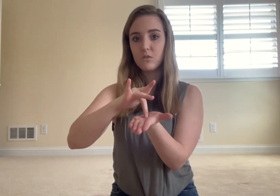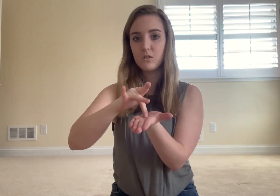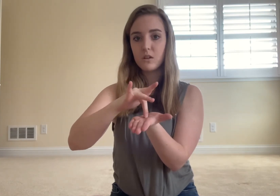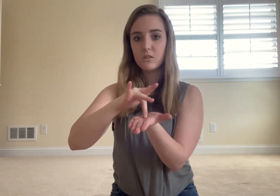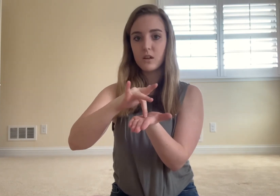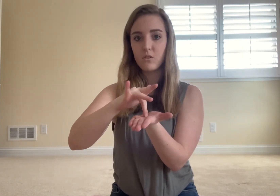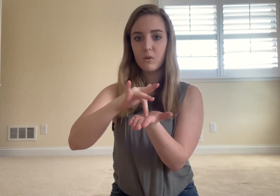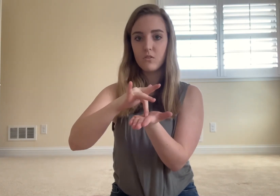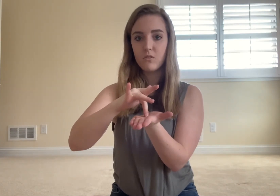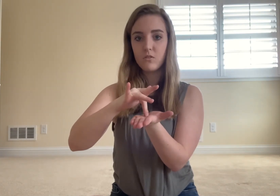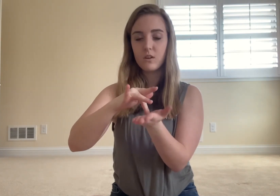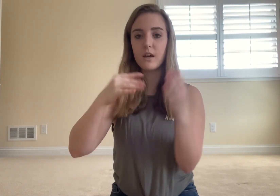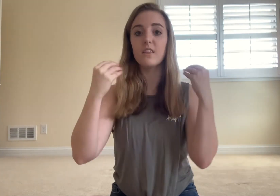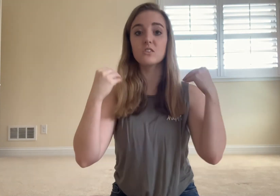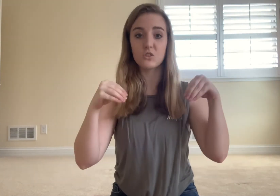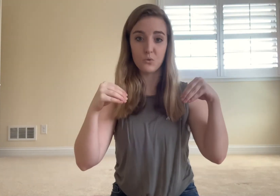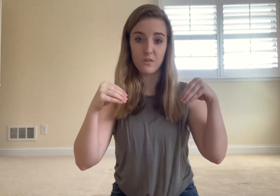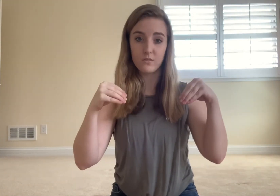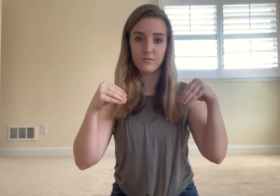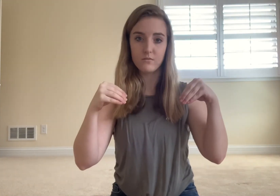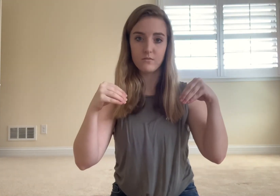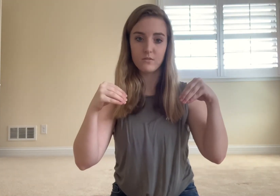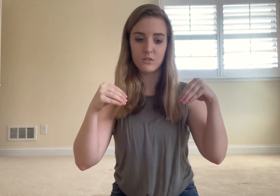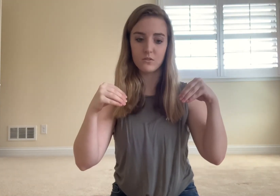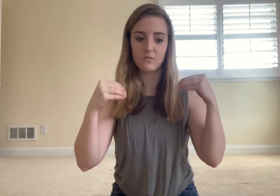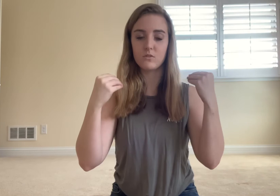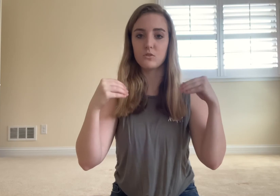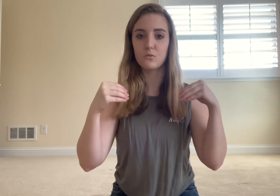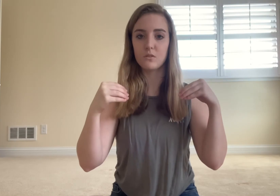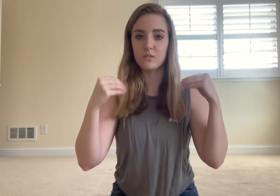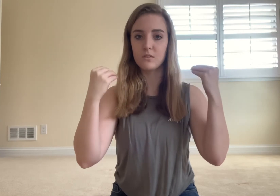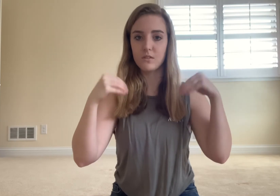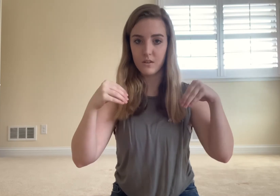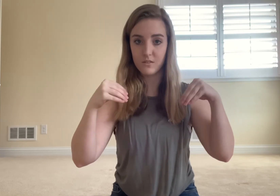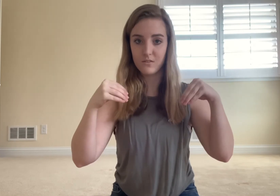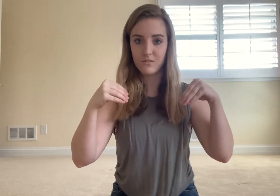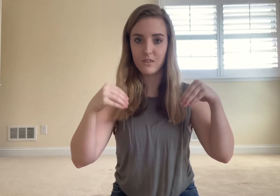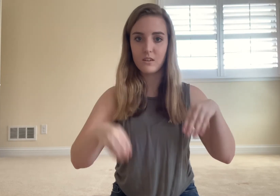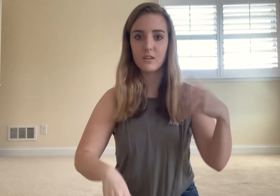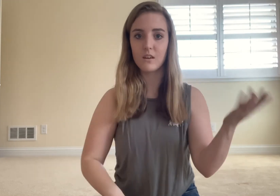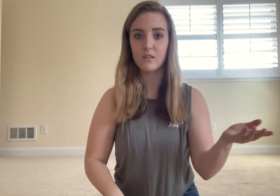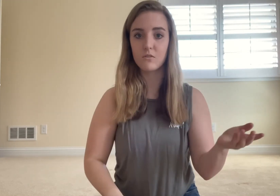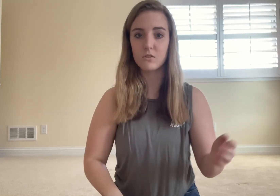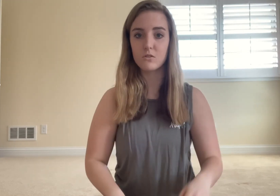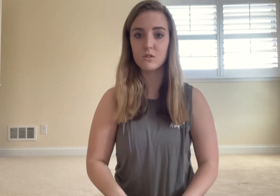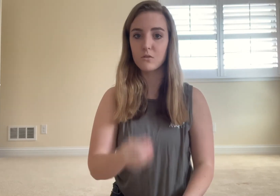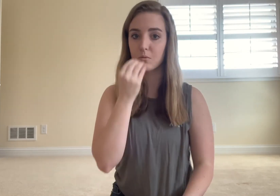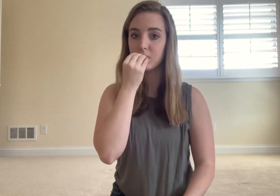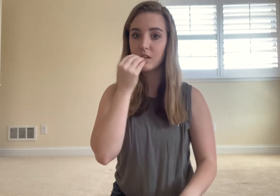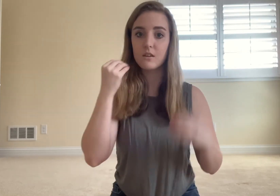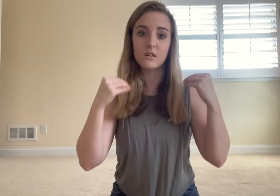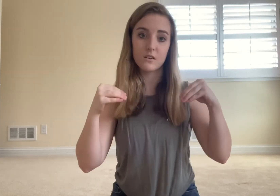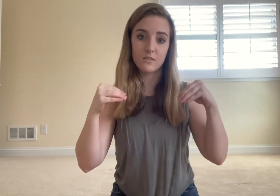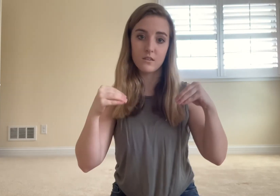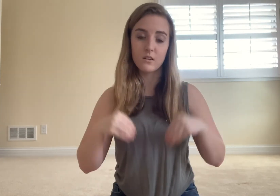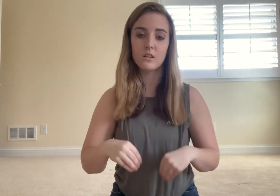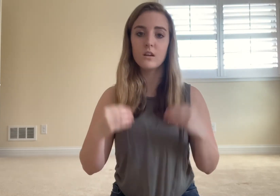and you just kind of wiggle, and then store. So store is this, kind of like grocery store was here. This